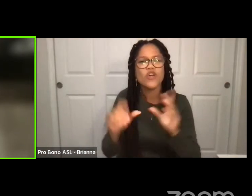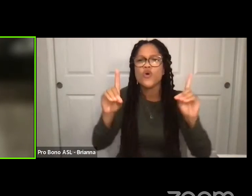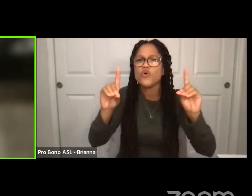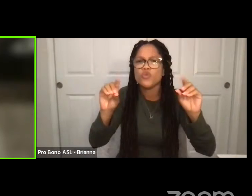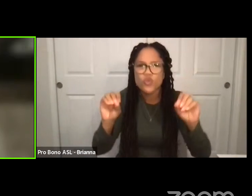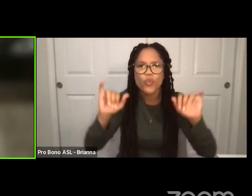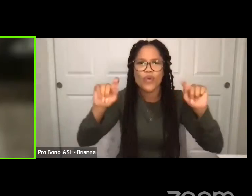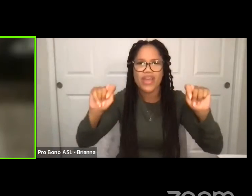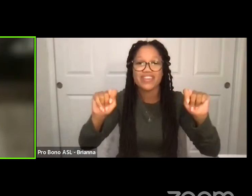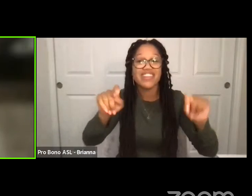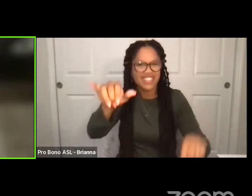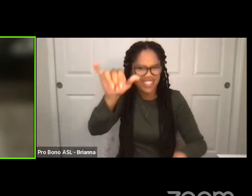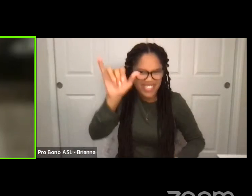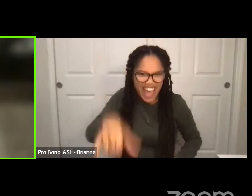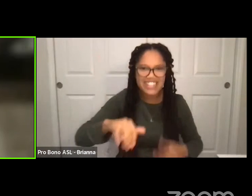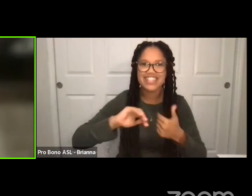how